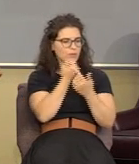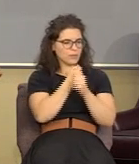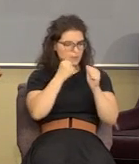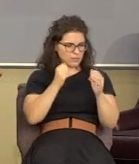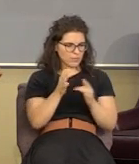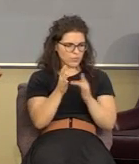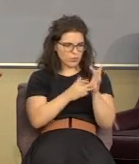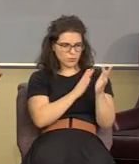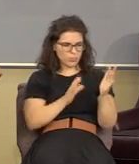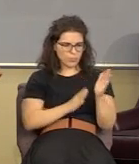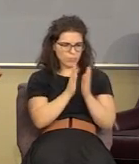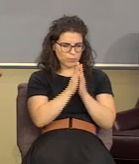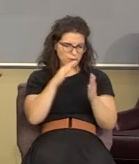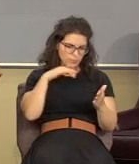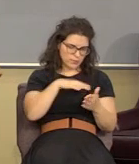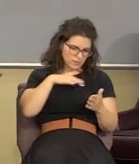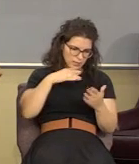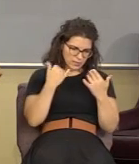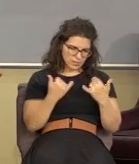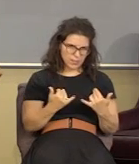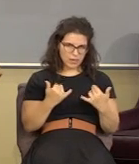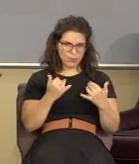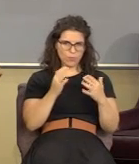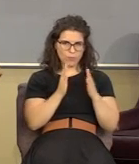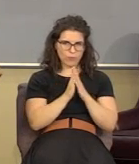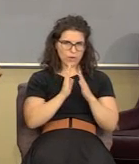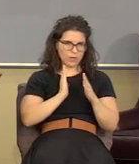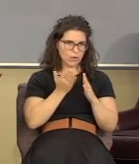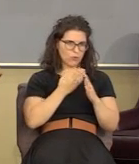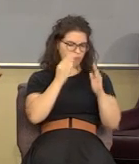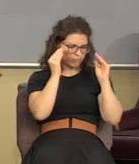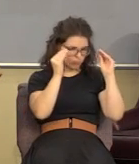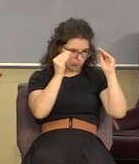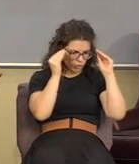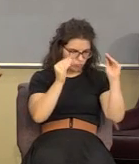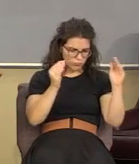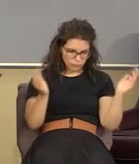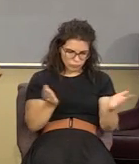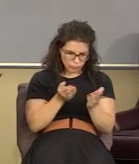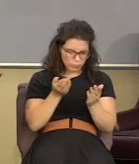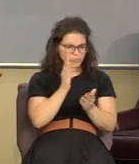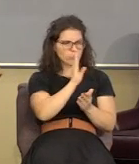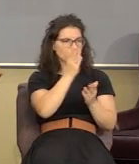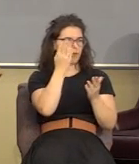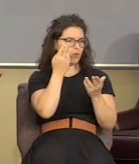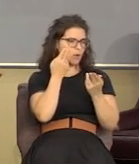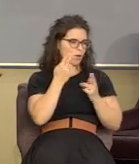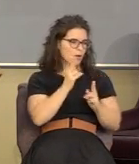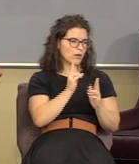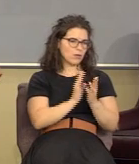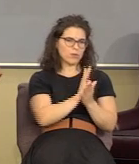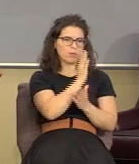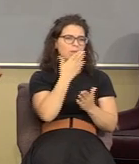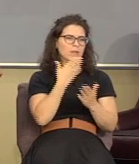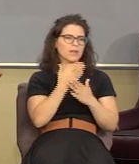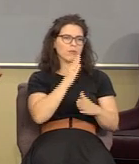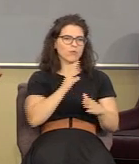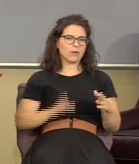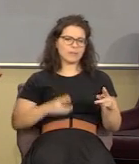We pray as we study today that our instruction and edification might be to his honor and glory. We thank you in Christ's name.